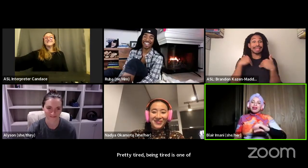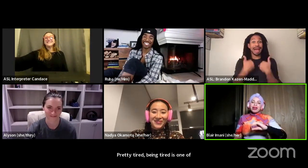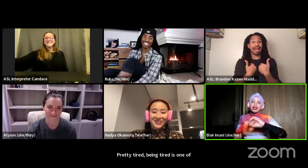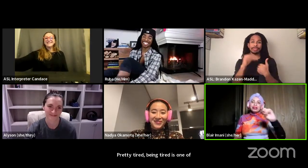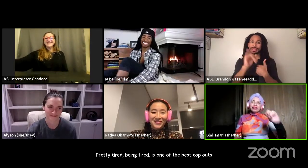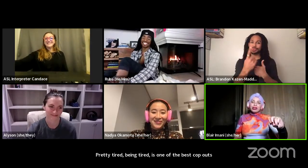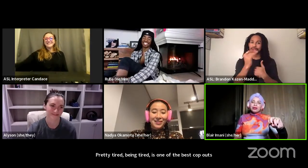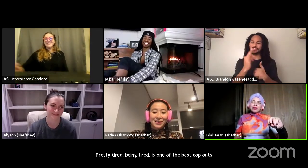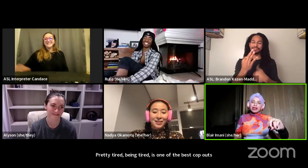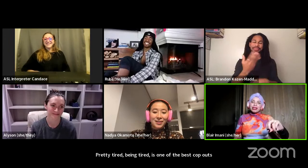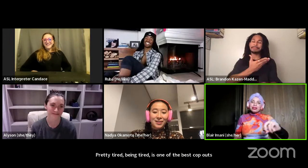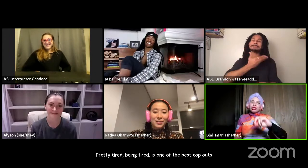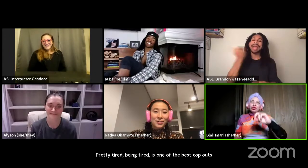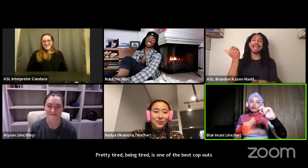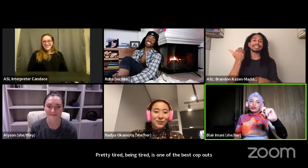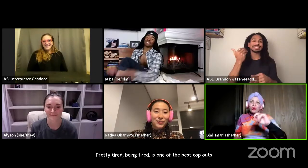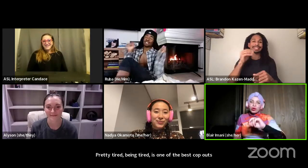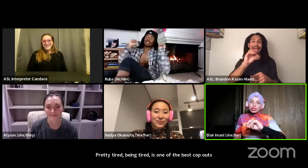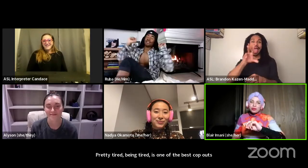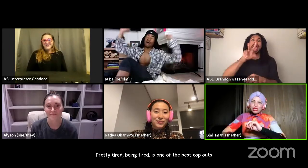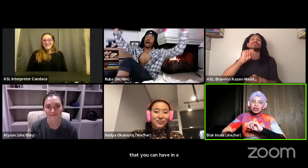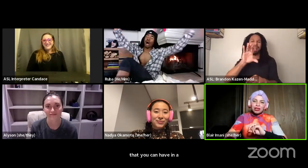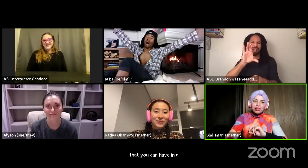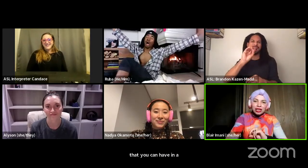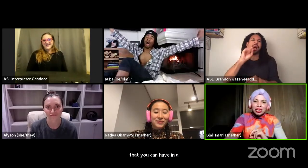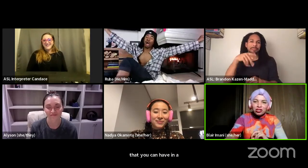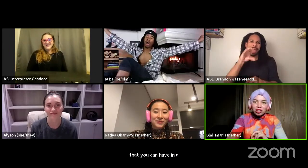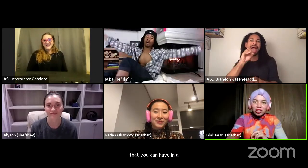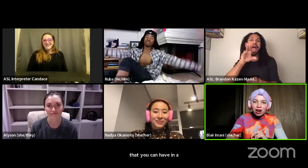can have in a circumstance where you don't want